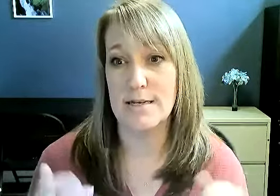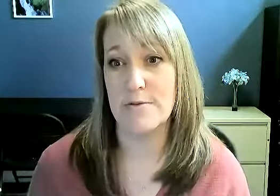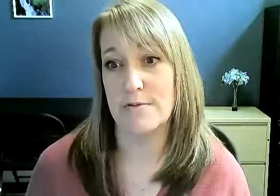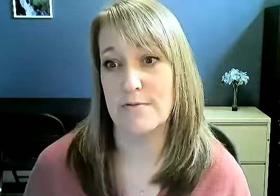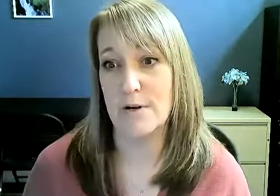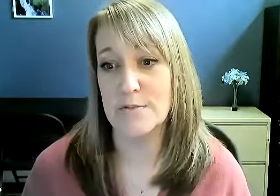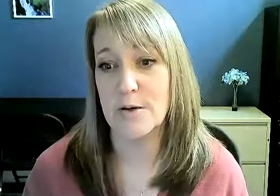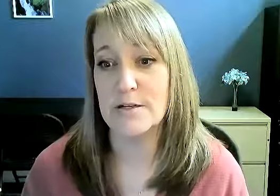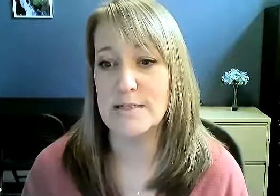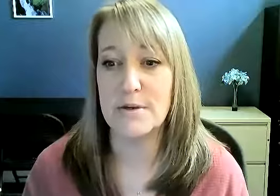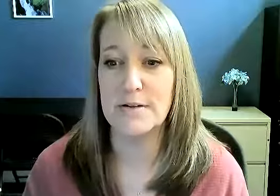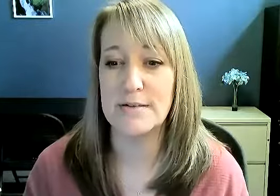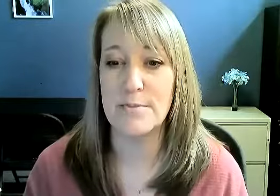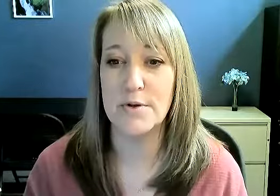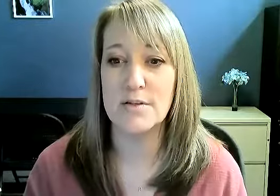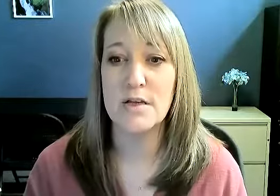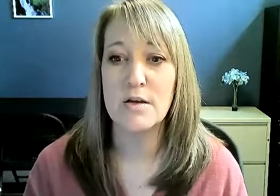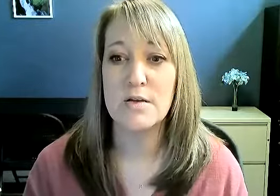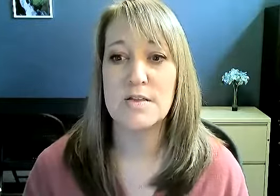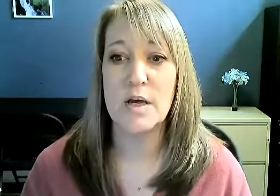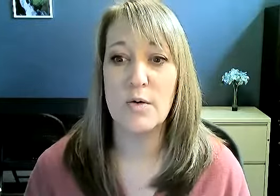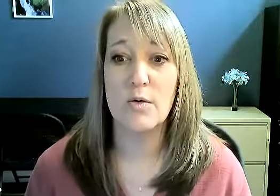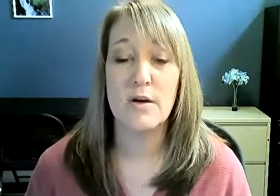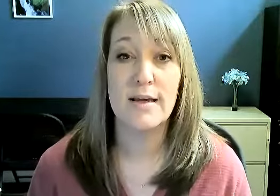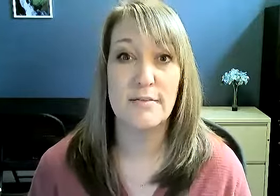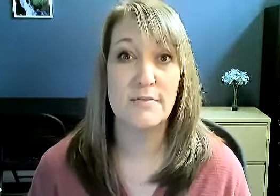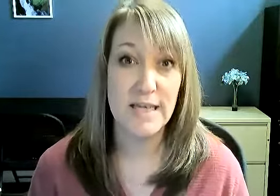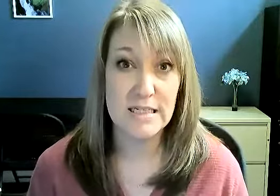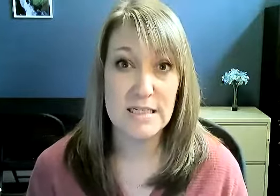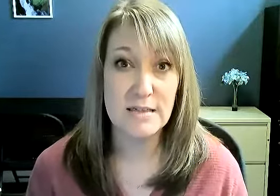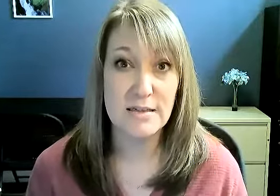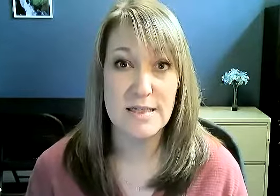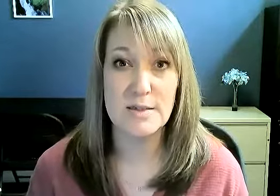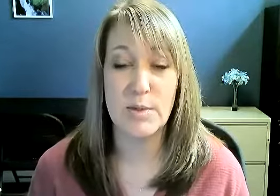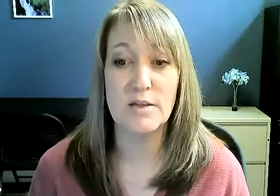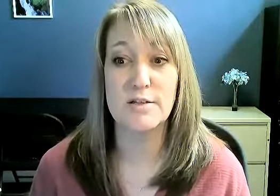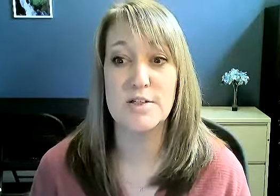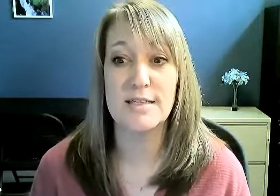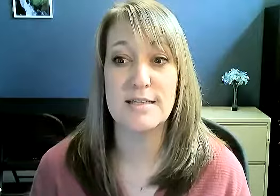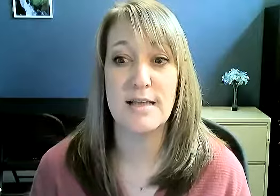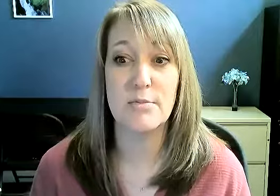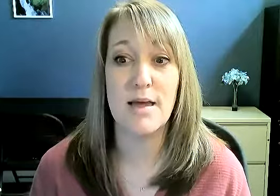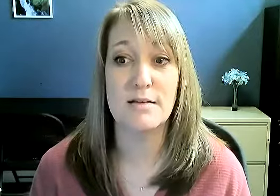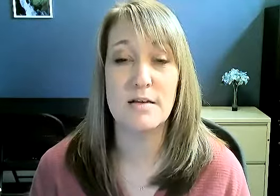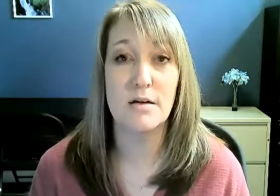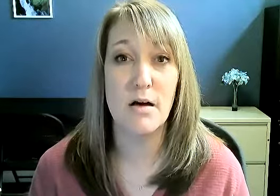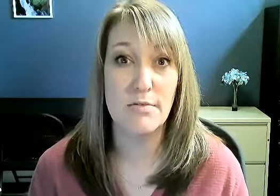noun or a verb. So here are some examples. So convict is spelled just the same as